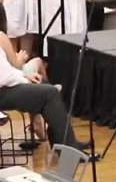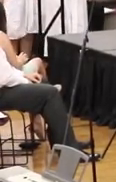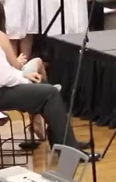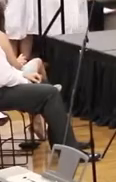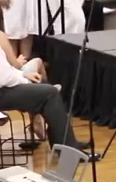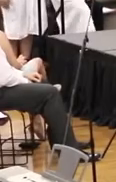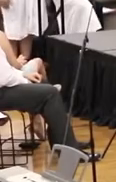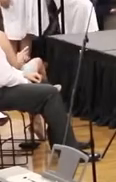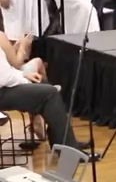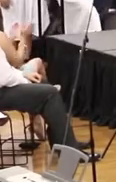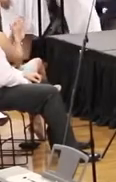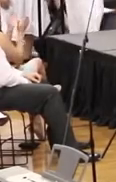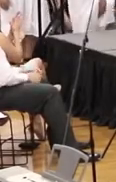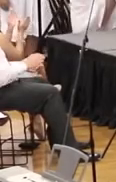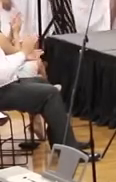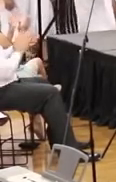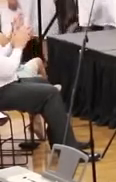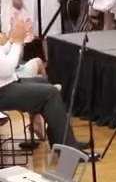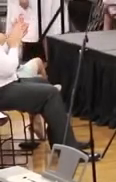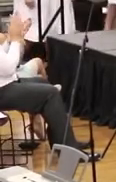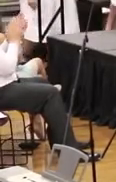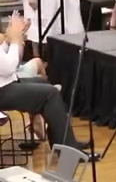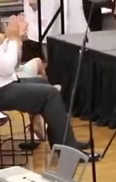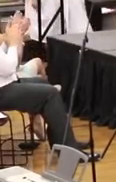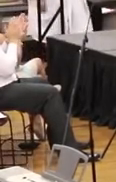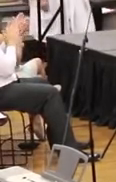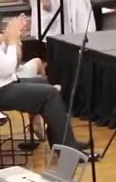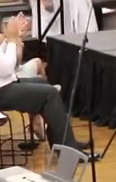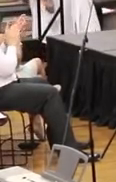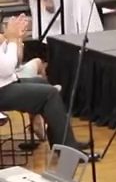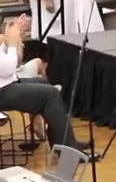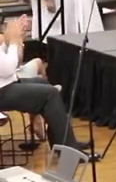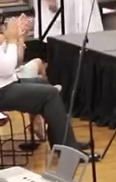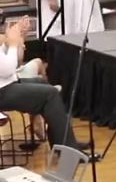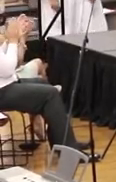Emily Jessica Erickson.